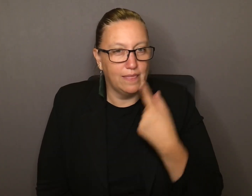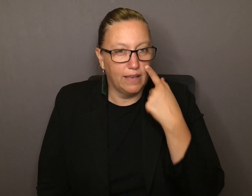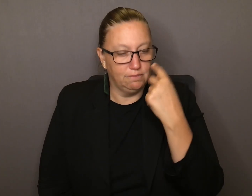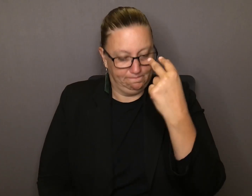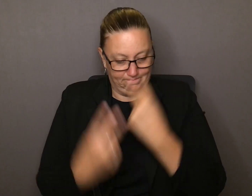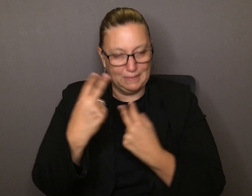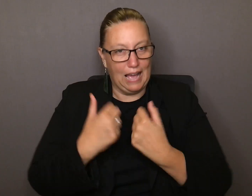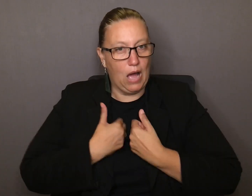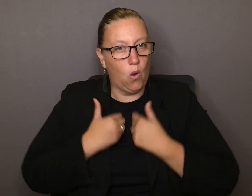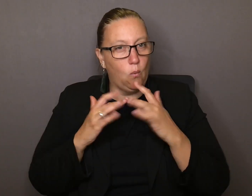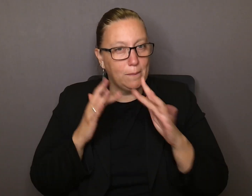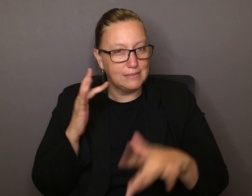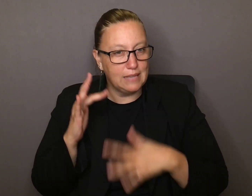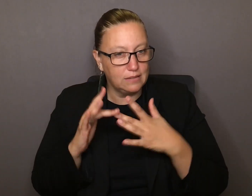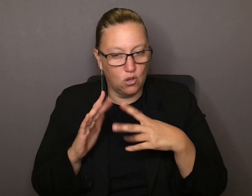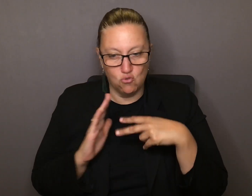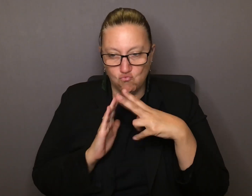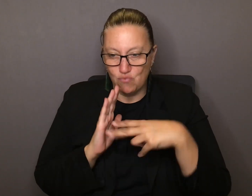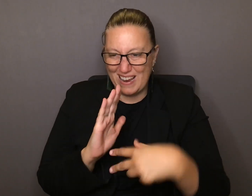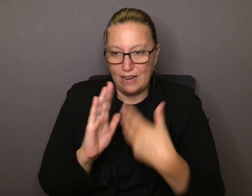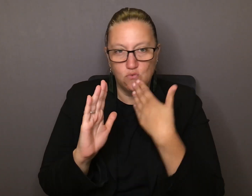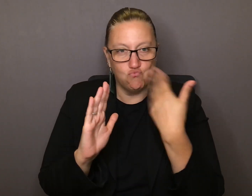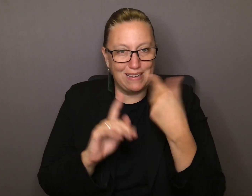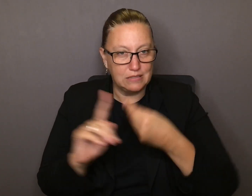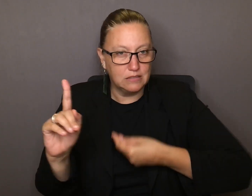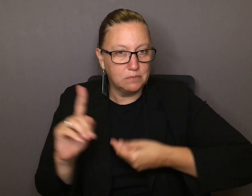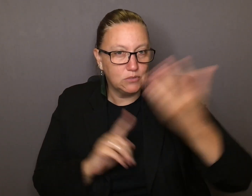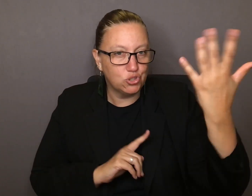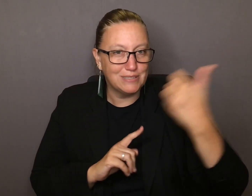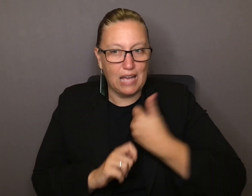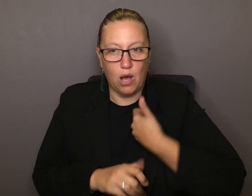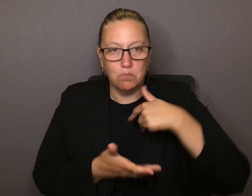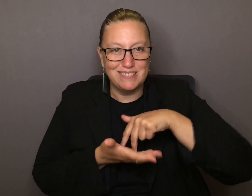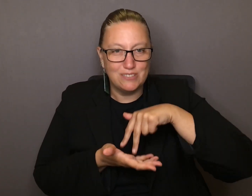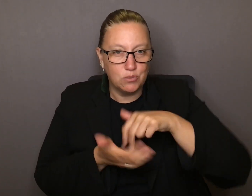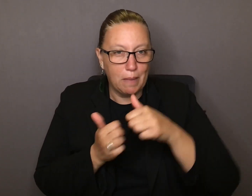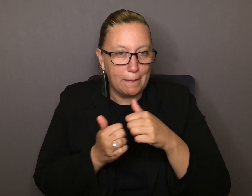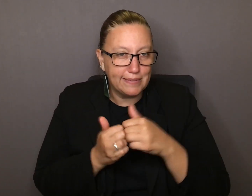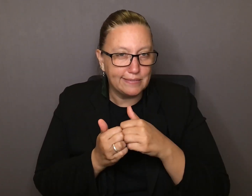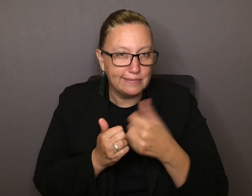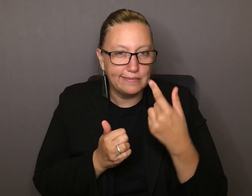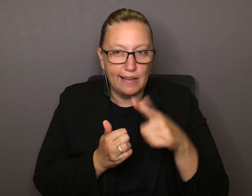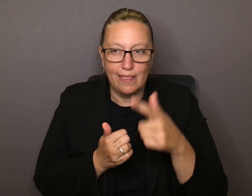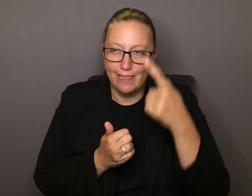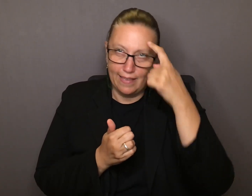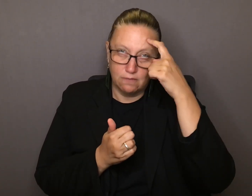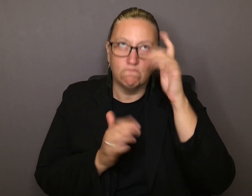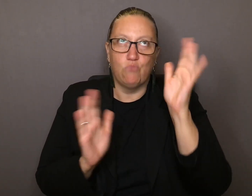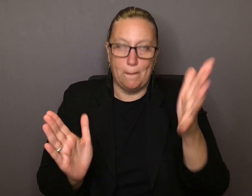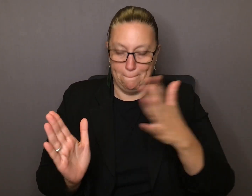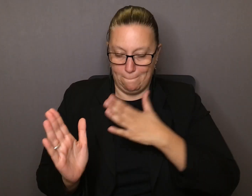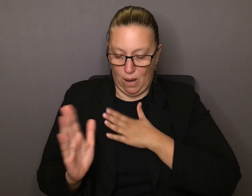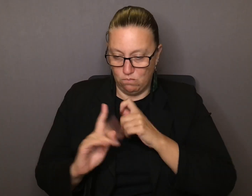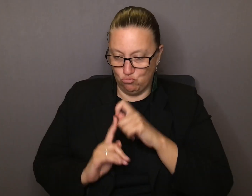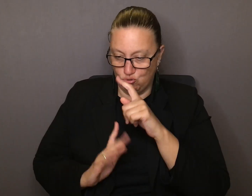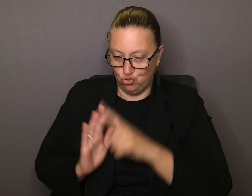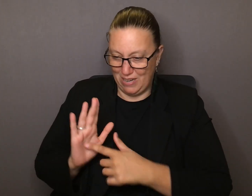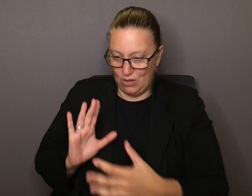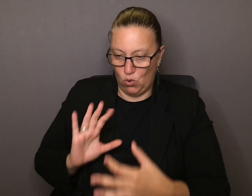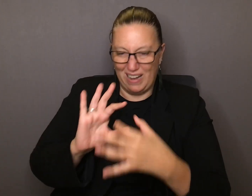website, read our recent submissions and position papers, and think about how your project connects to our work.